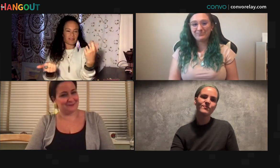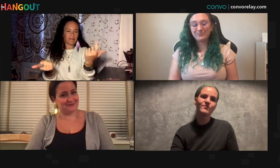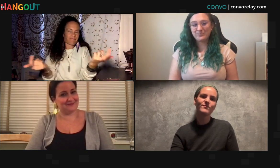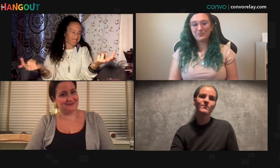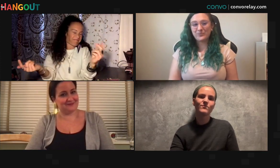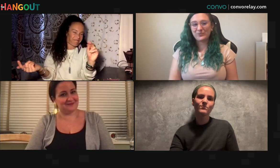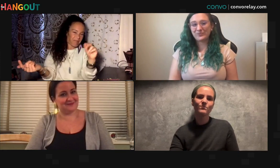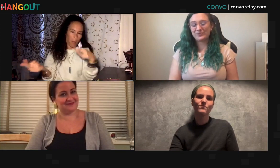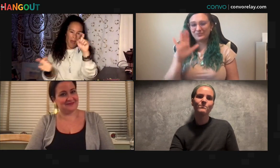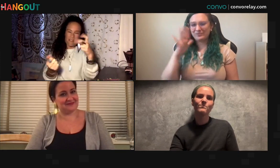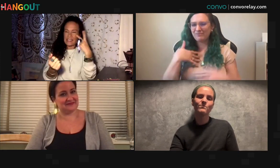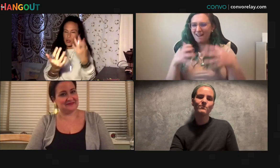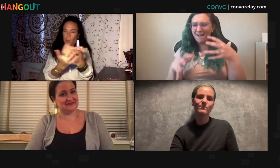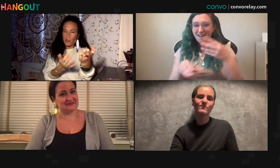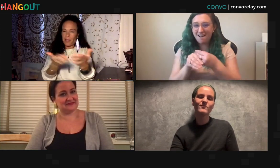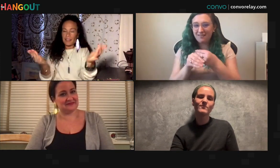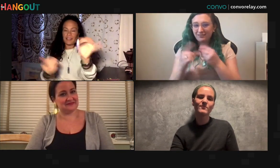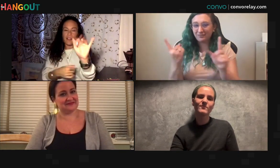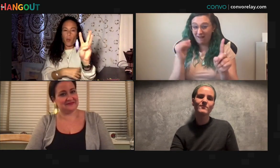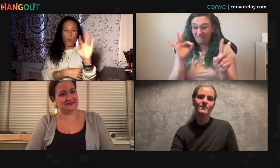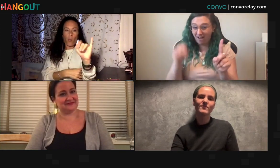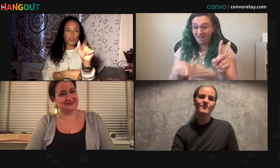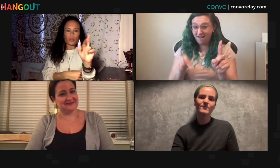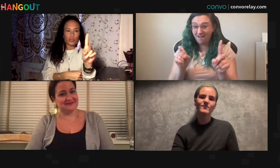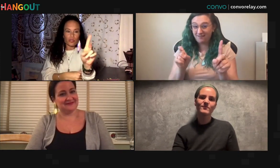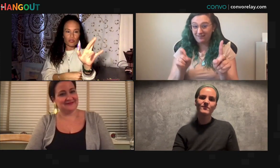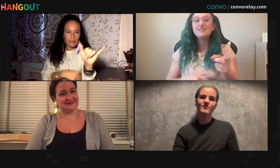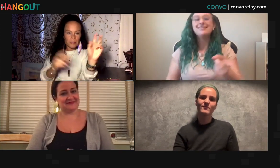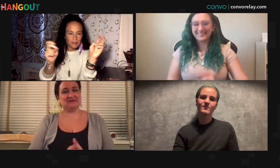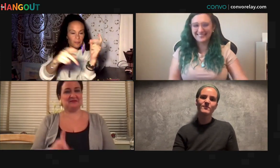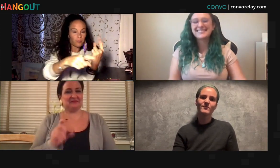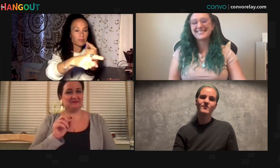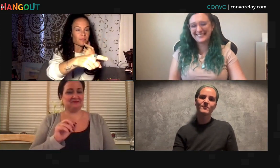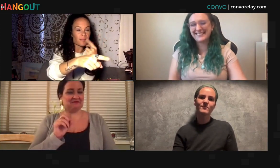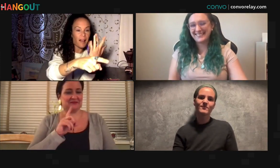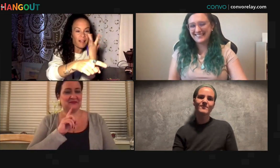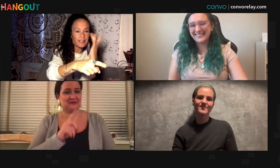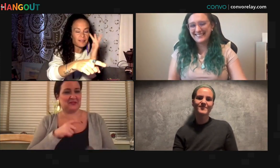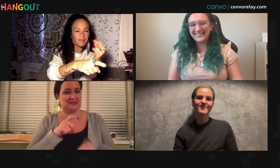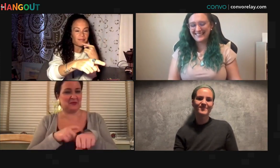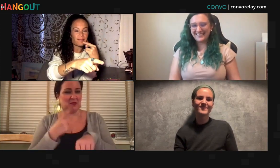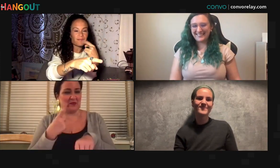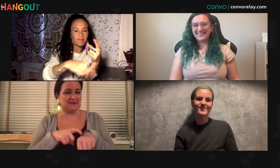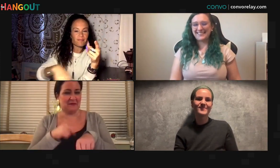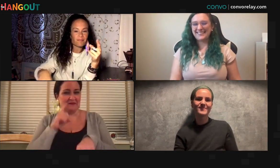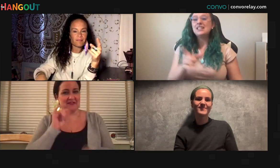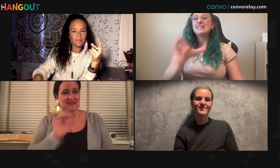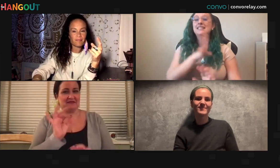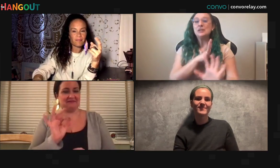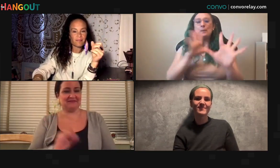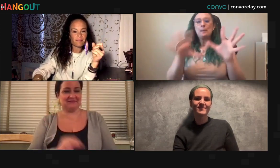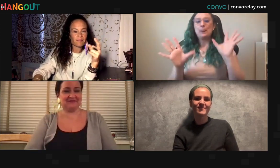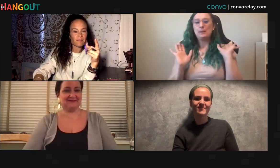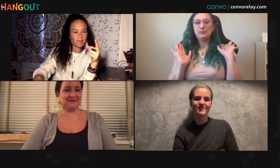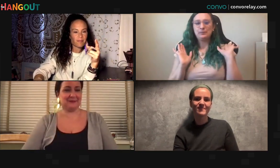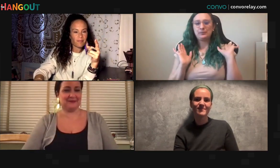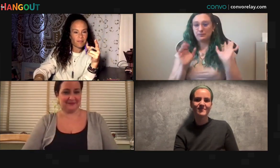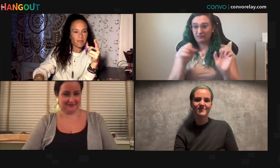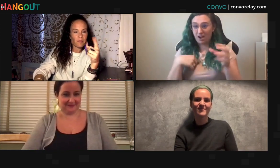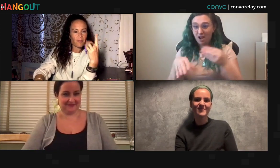I can't tell you if anything is the absolute truth. We have to see through things. Allison, did you say